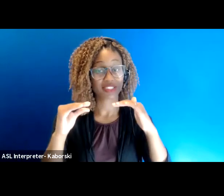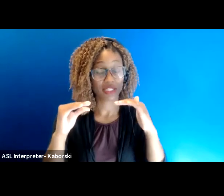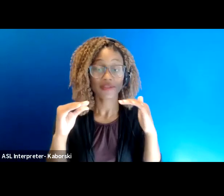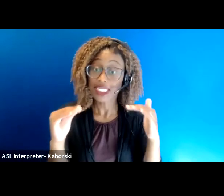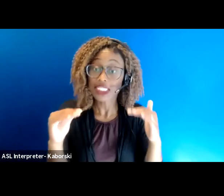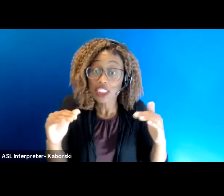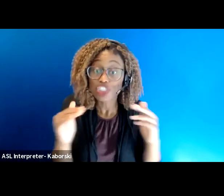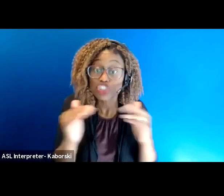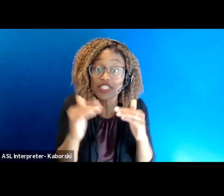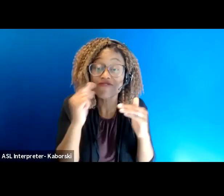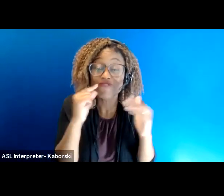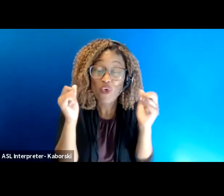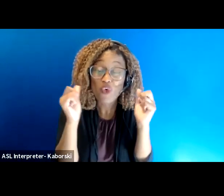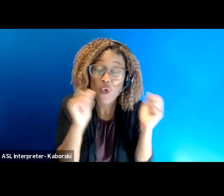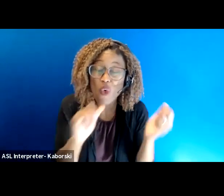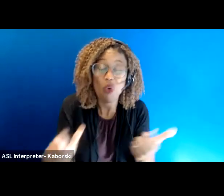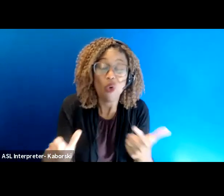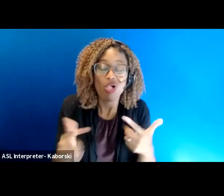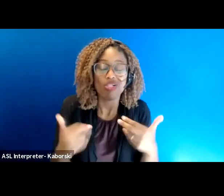humanity.